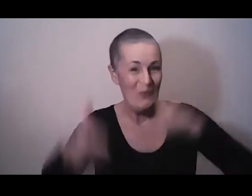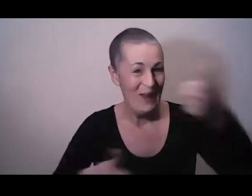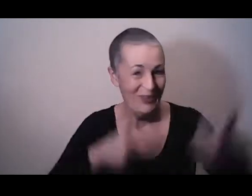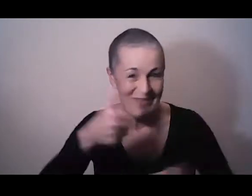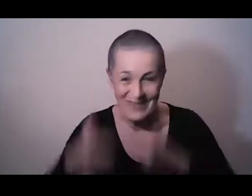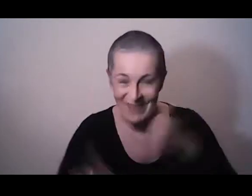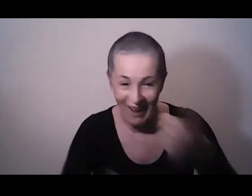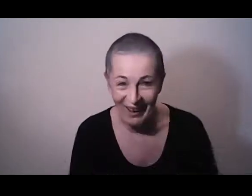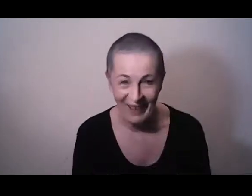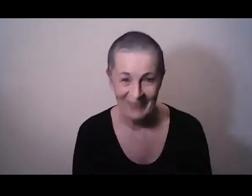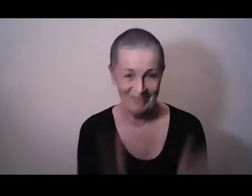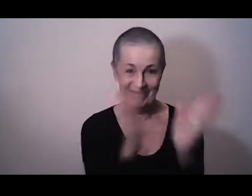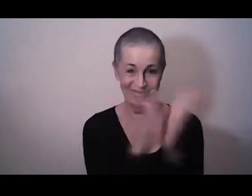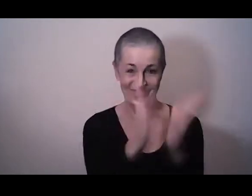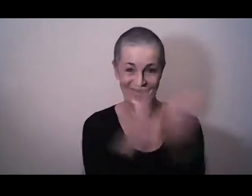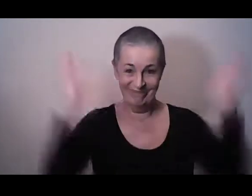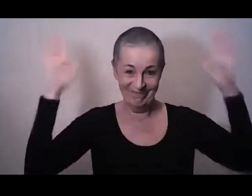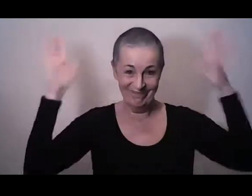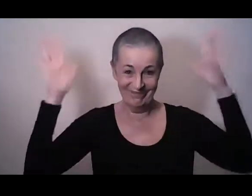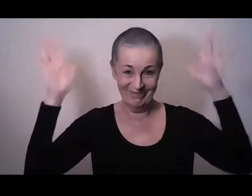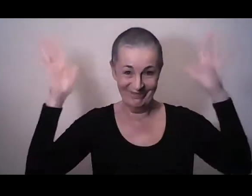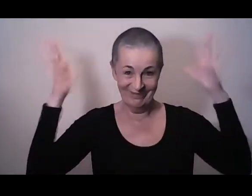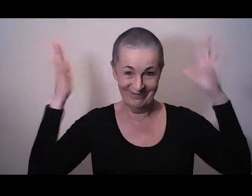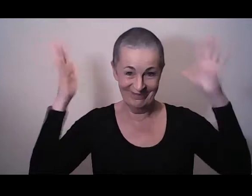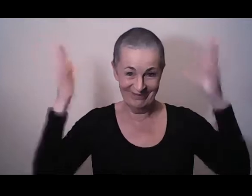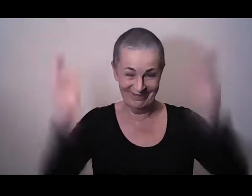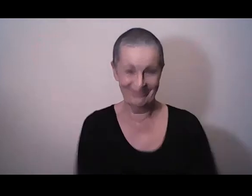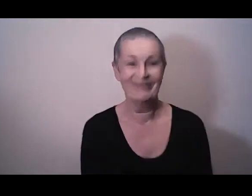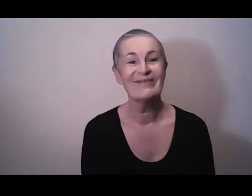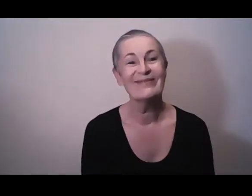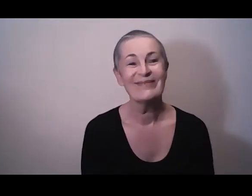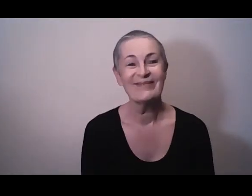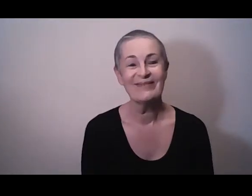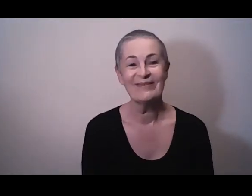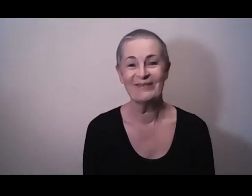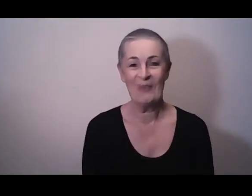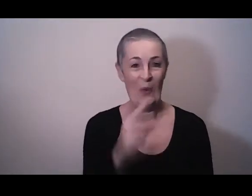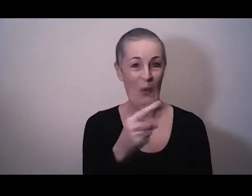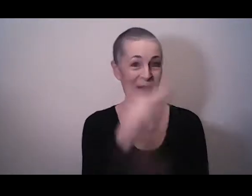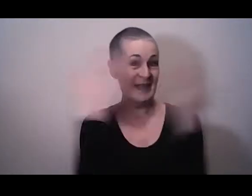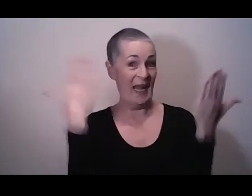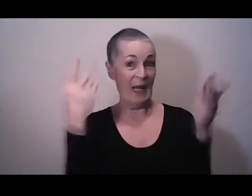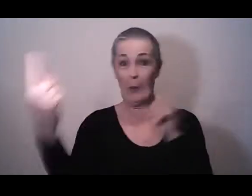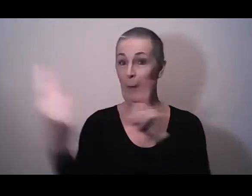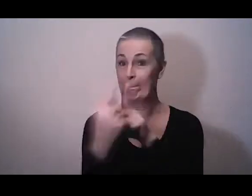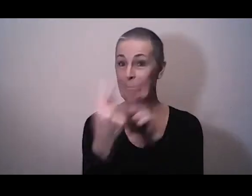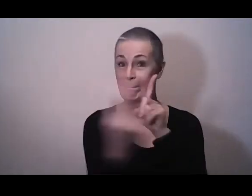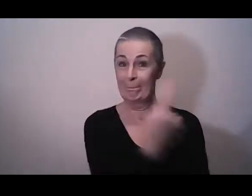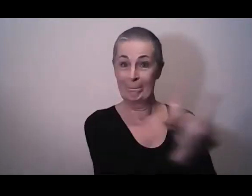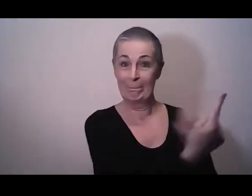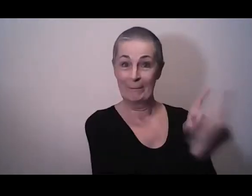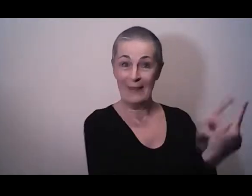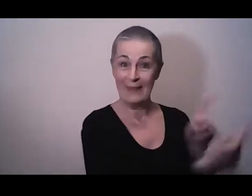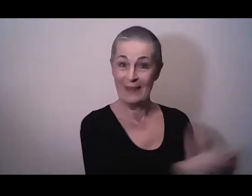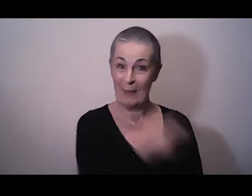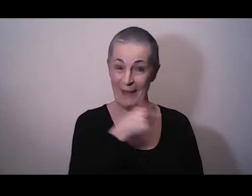Well done, everybody. That's wonderful. One day we'll meet each other, I hope. That would be really lovely,